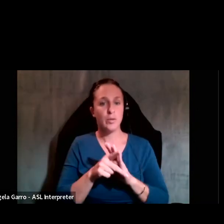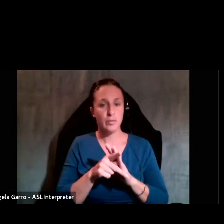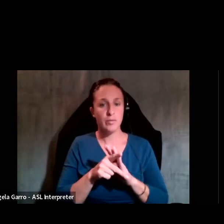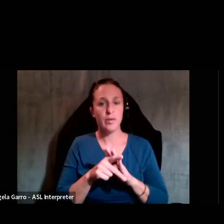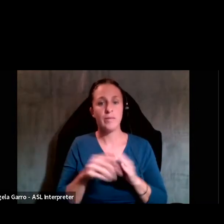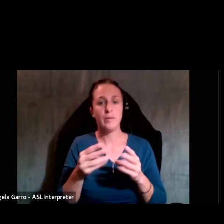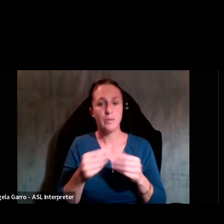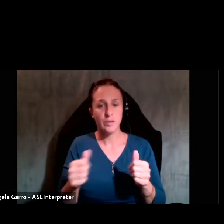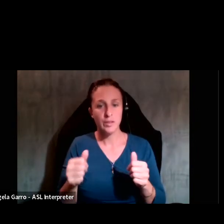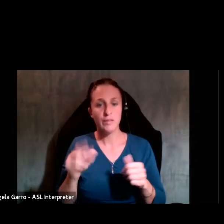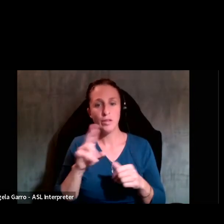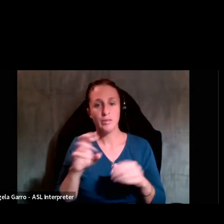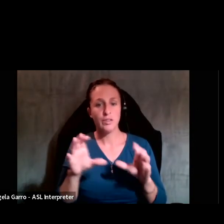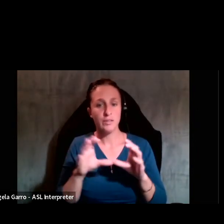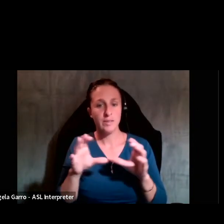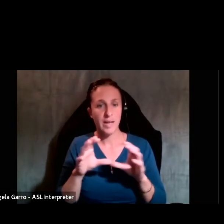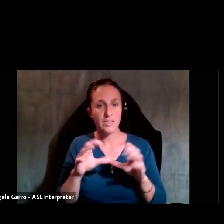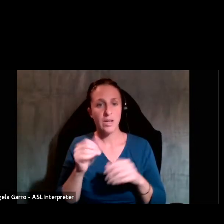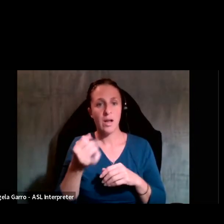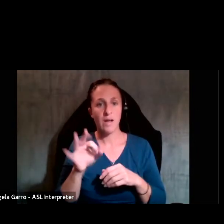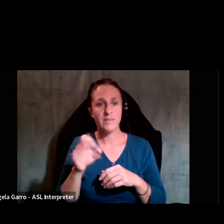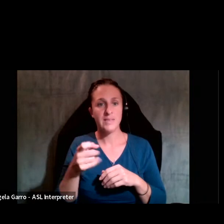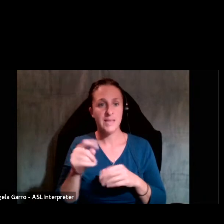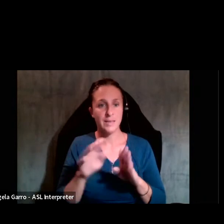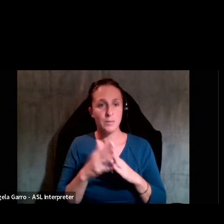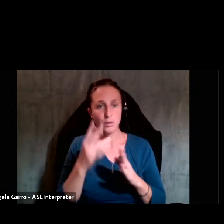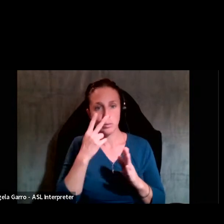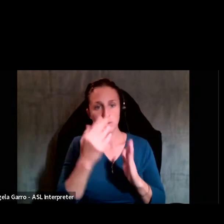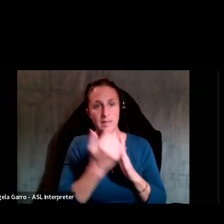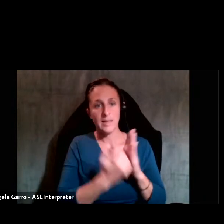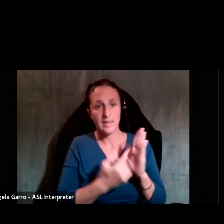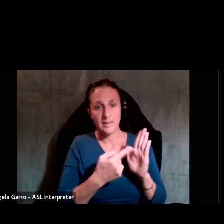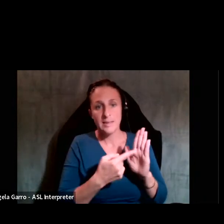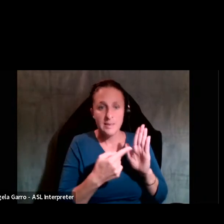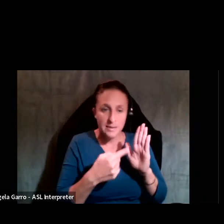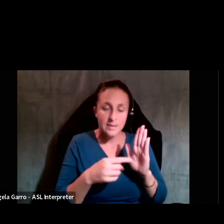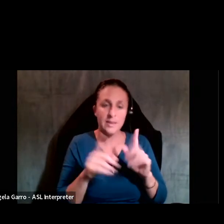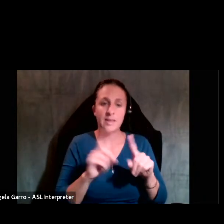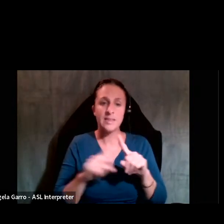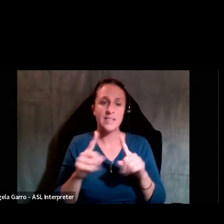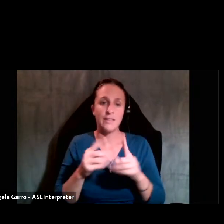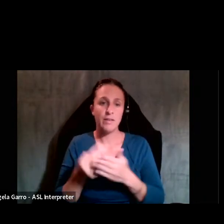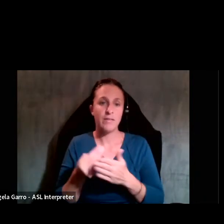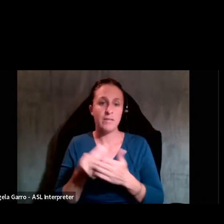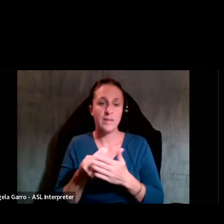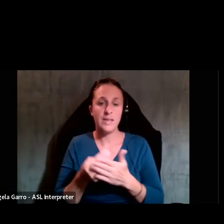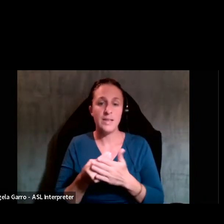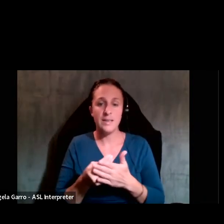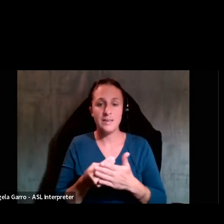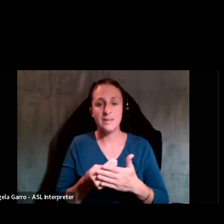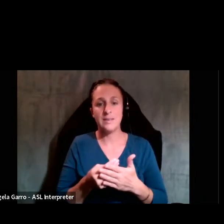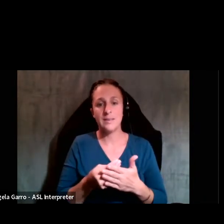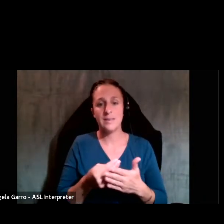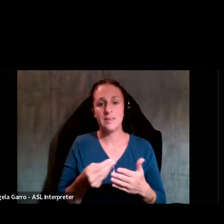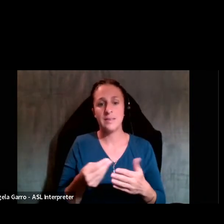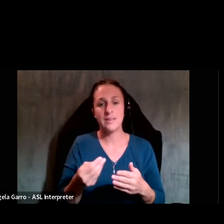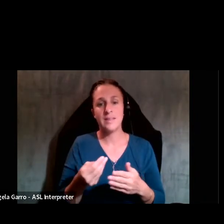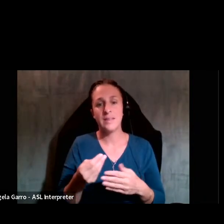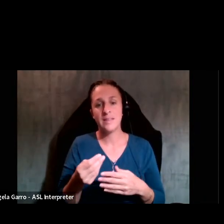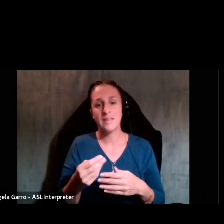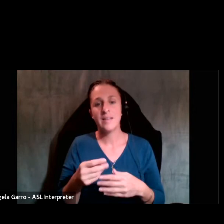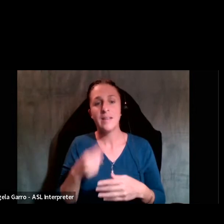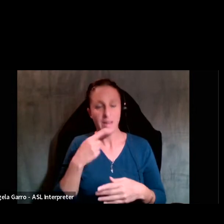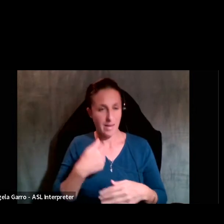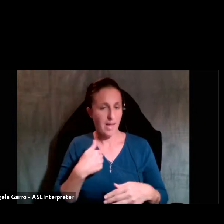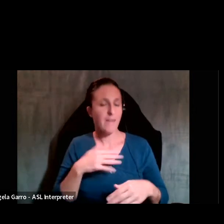certification of textbooks. So you see the list there. Right. And the different funds that were used to purchase the textbooks. and that we have sufficient amount.